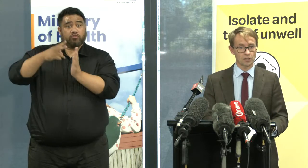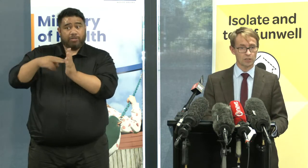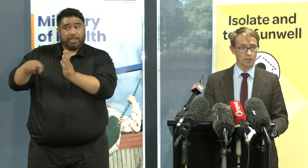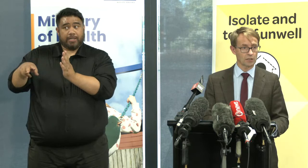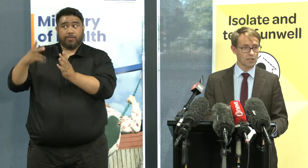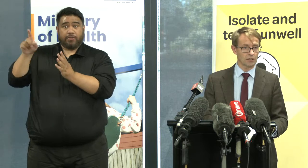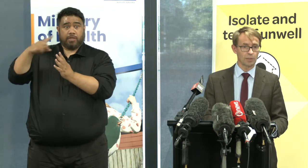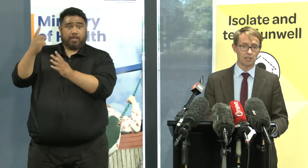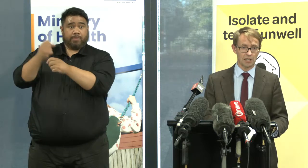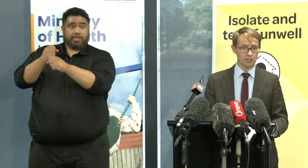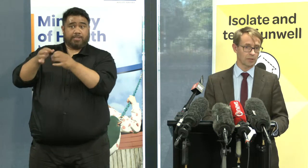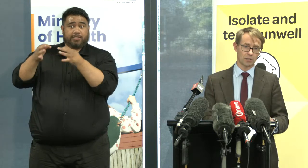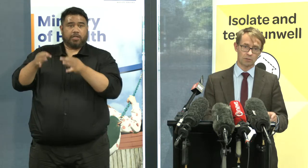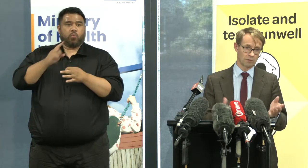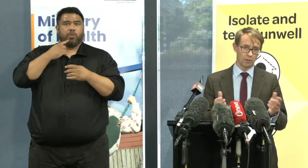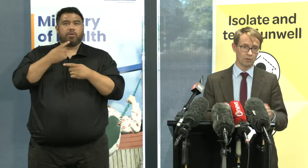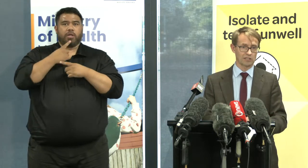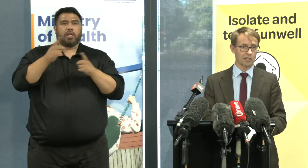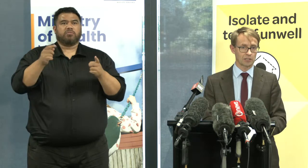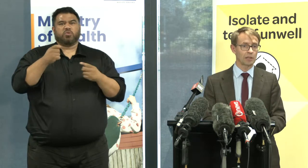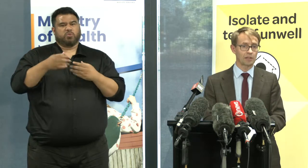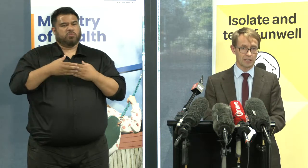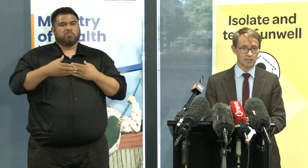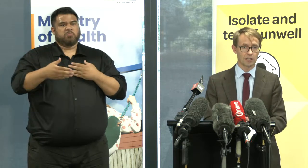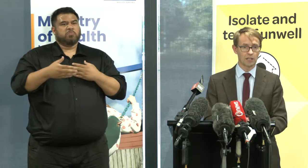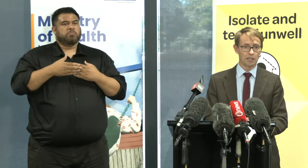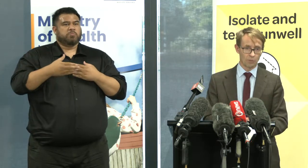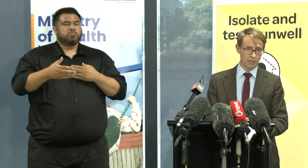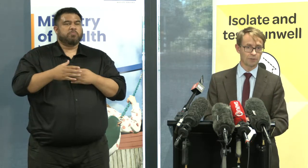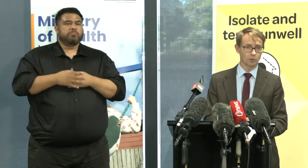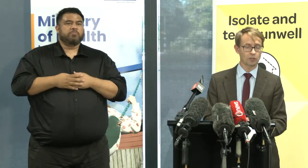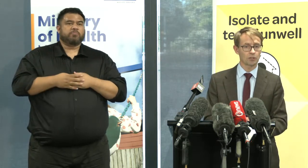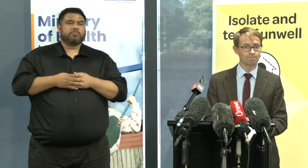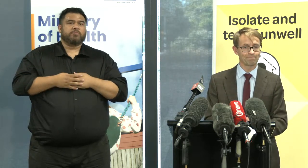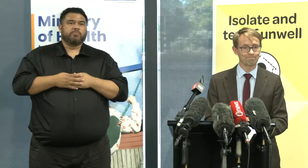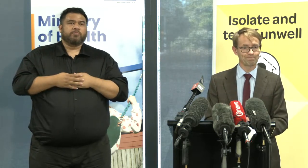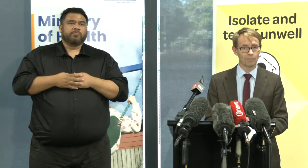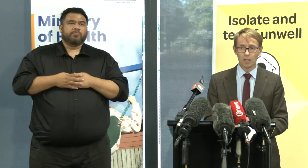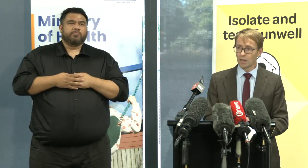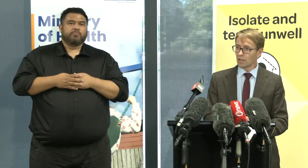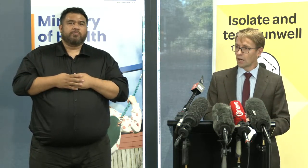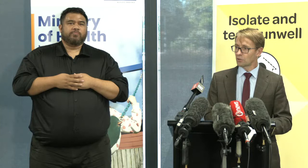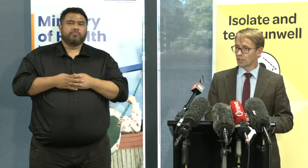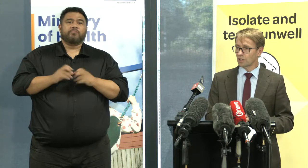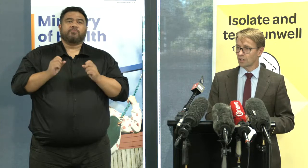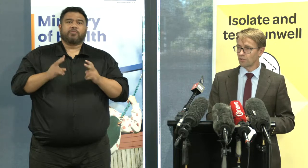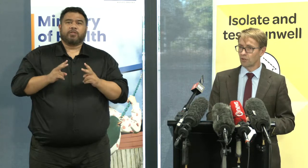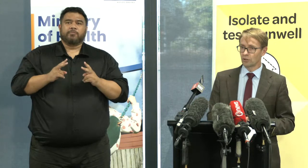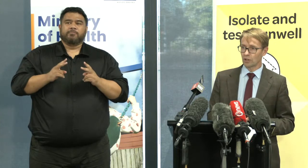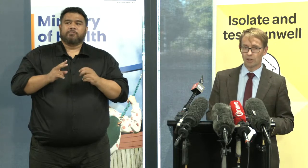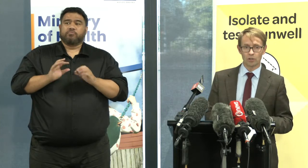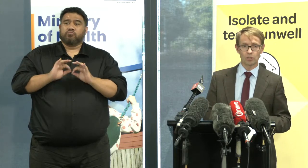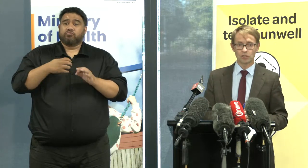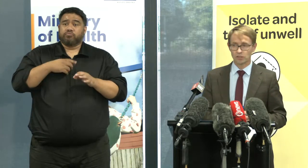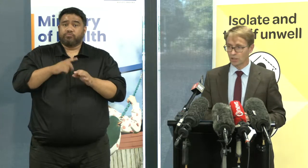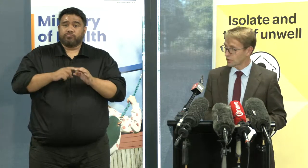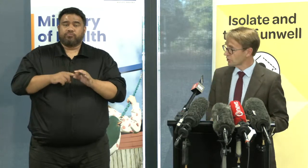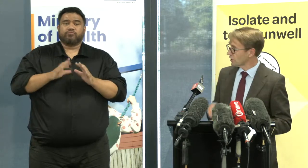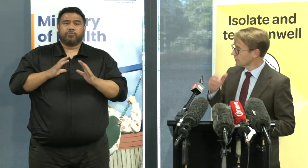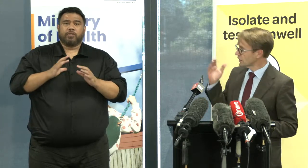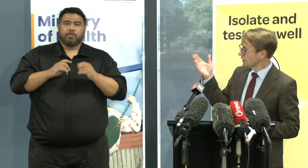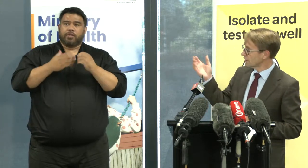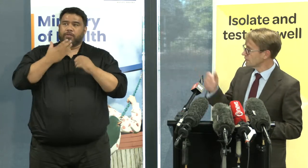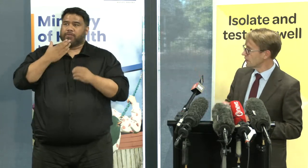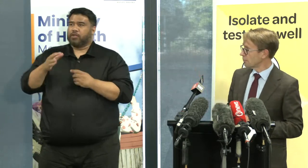made a decision, that there be an announcement, and that's likely to be in the next week or so. Okay, if there are no other questions, I'd